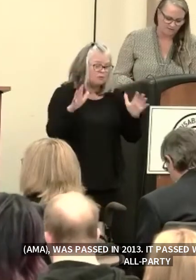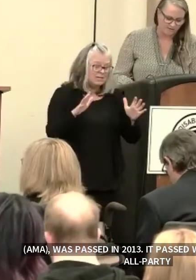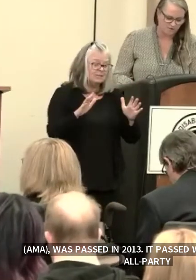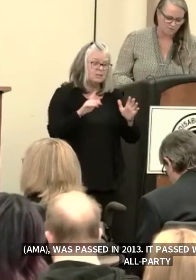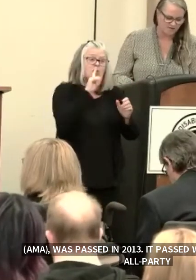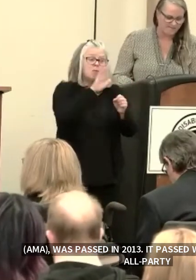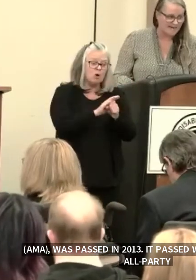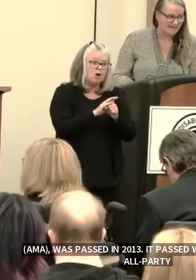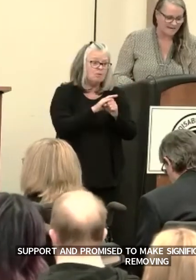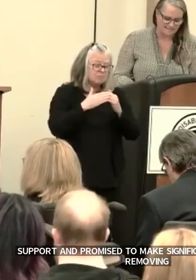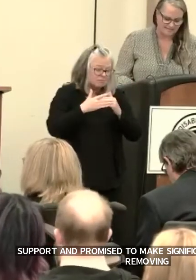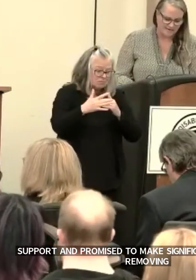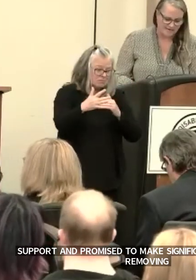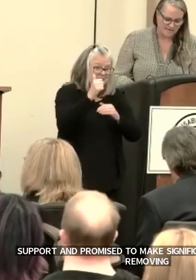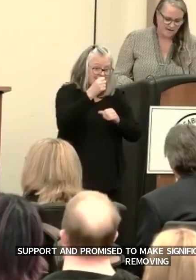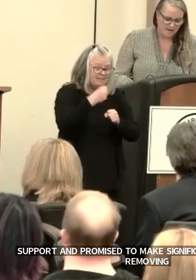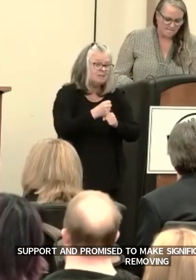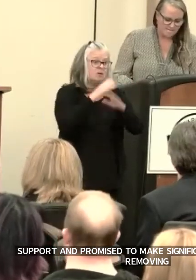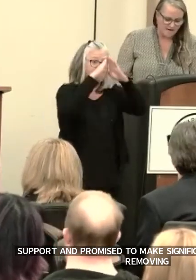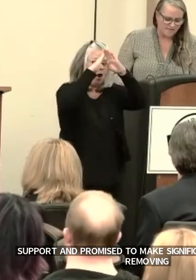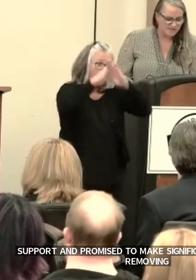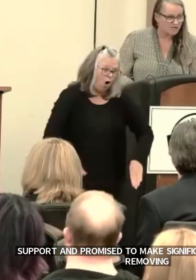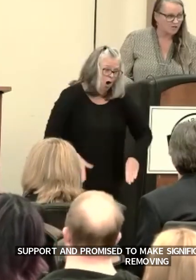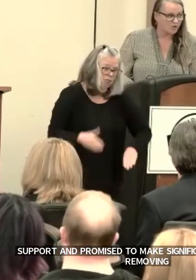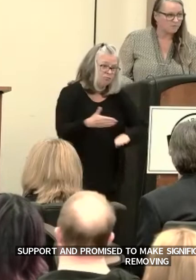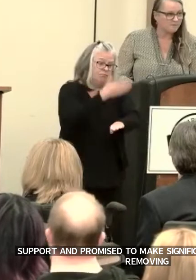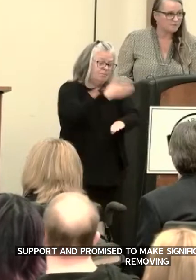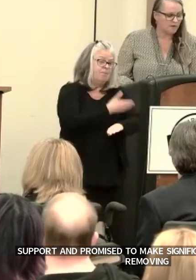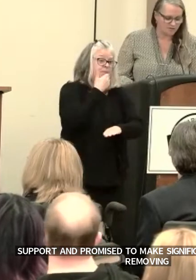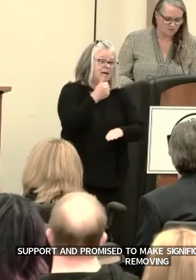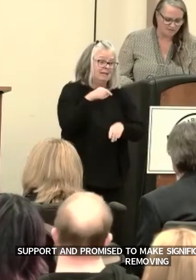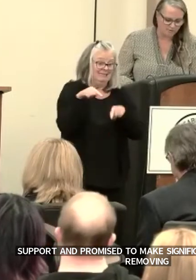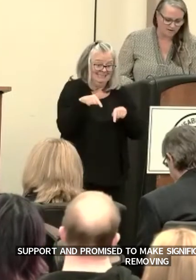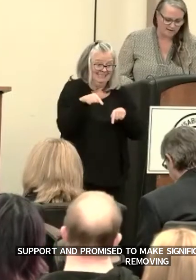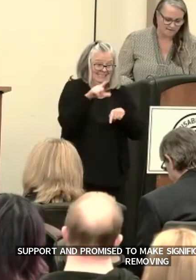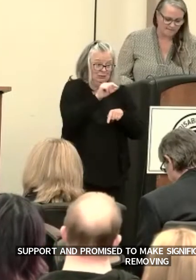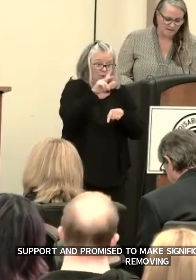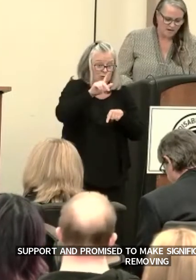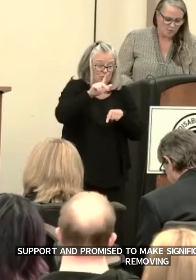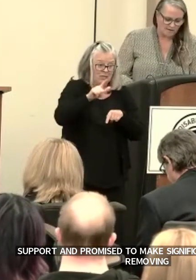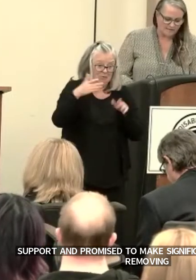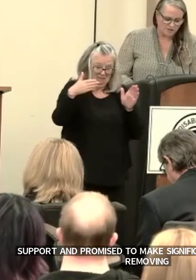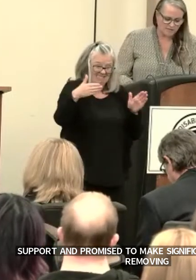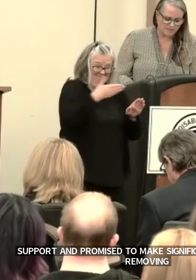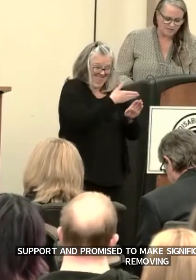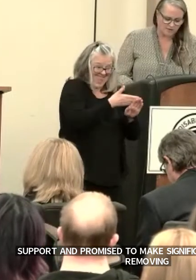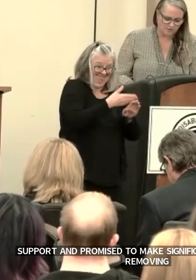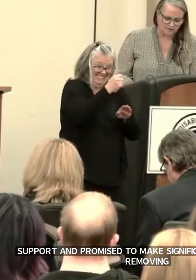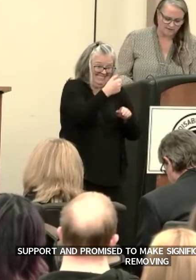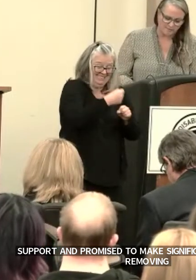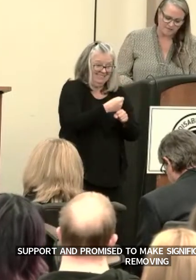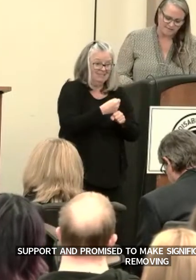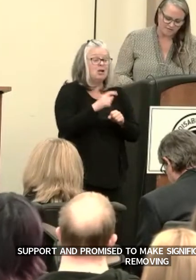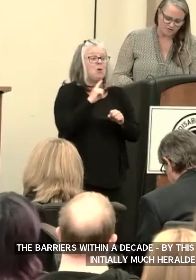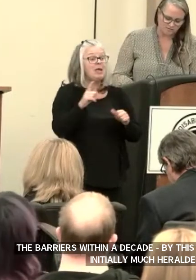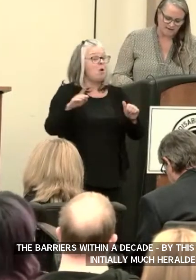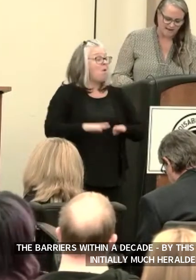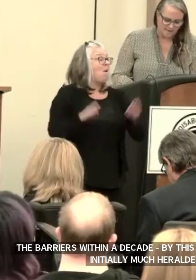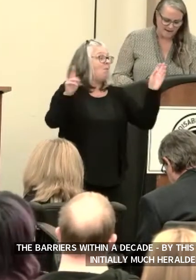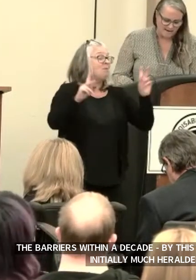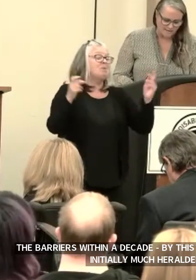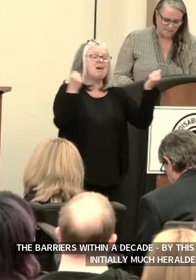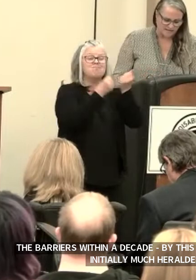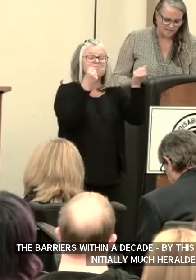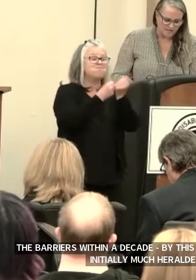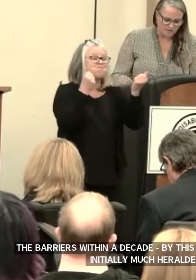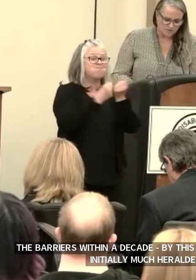removing barriers within a decade. By this year, 2023. While initially much heralded, the implementation of the